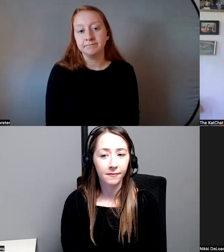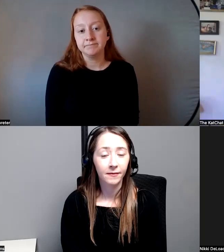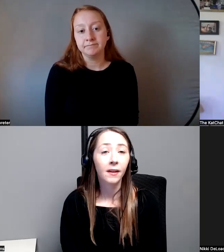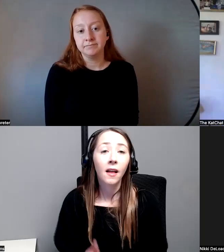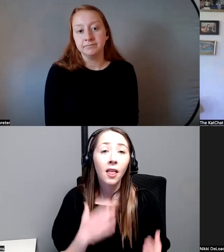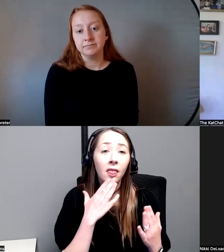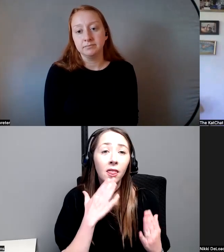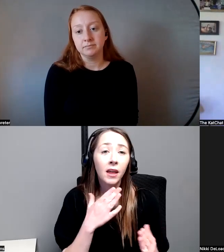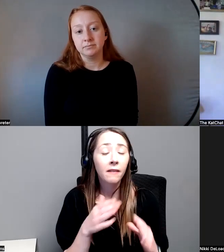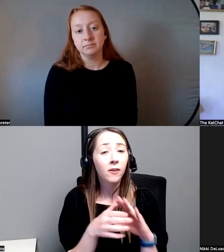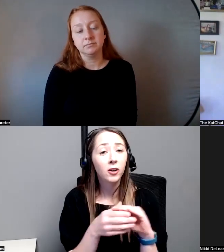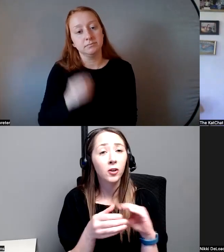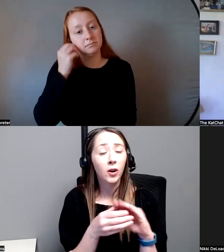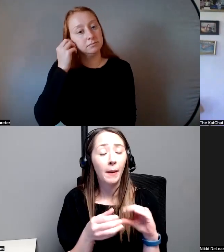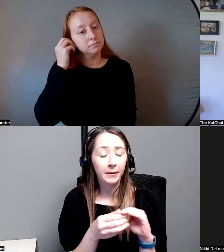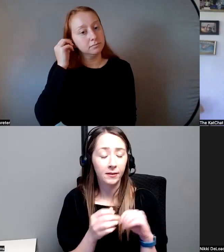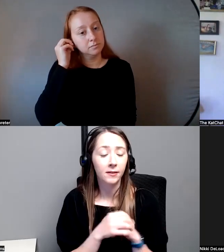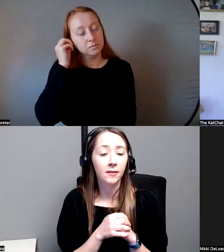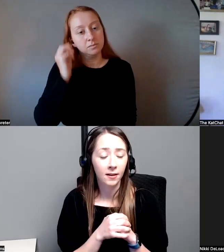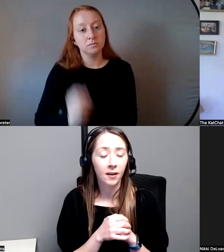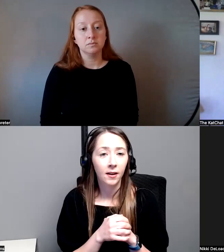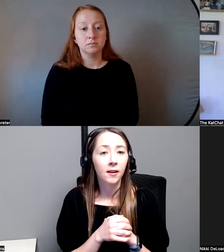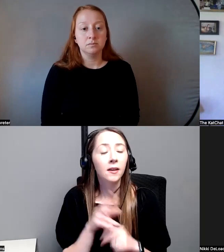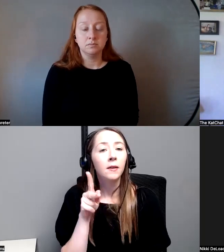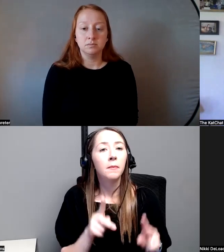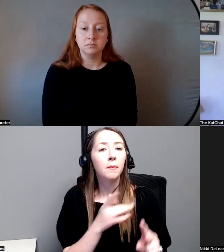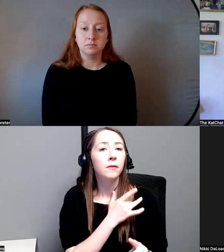Thank you for saying that. People